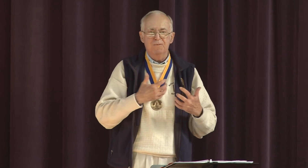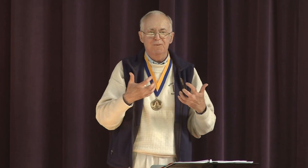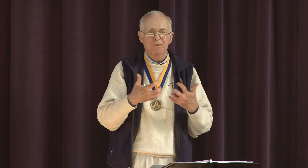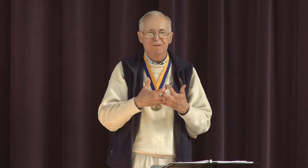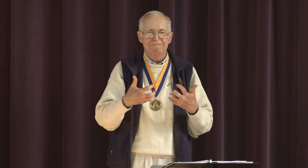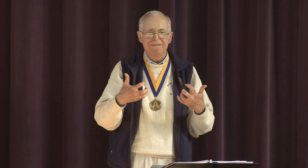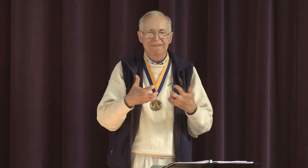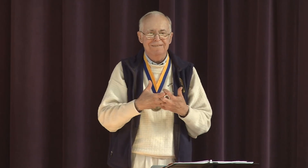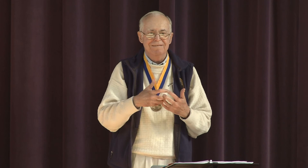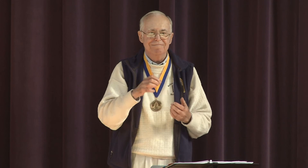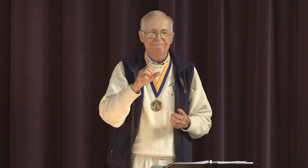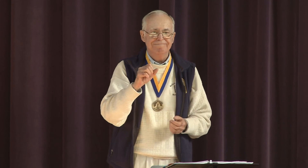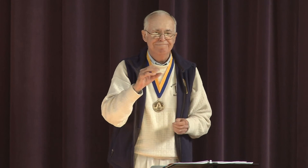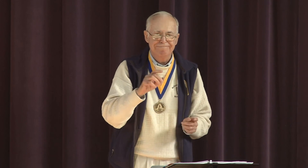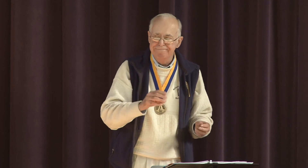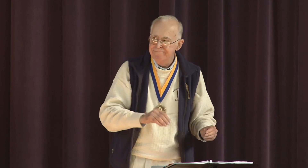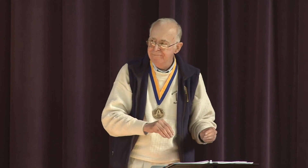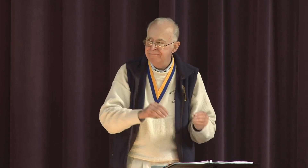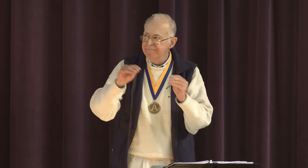as freshman students.